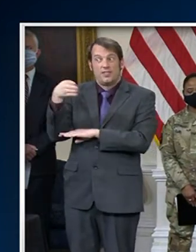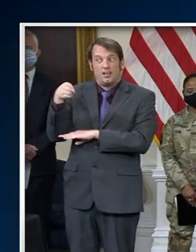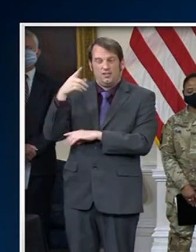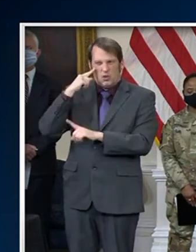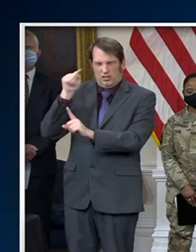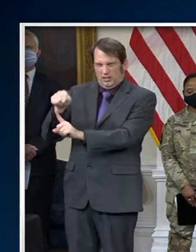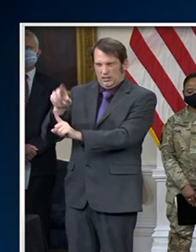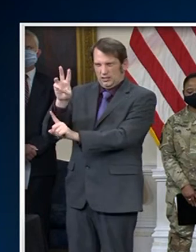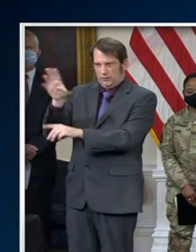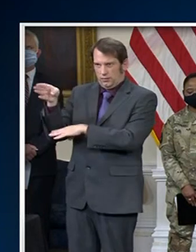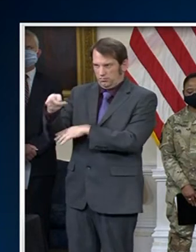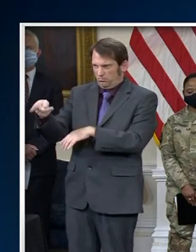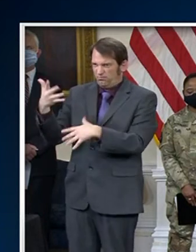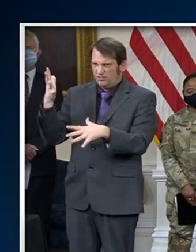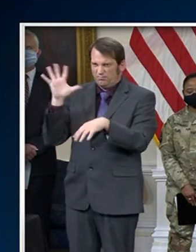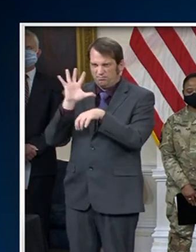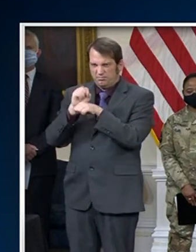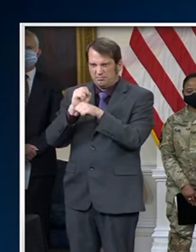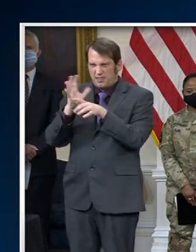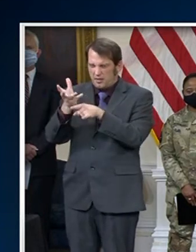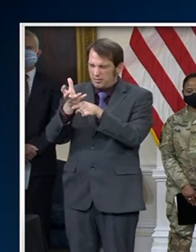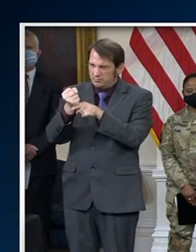all completely reserved within 20 minutes.